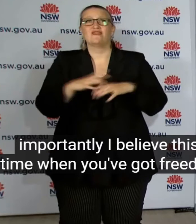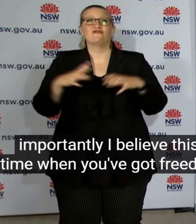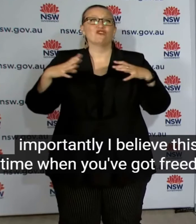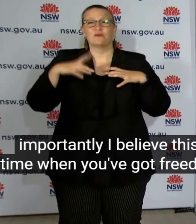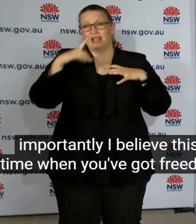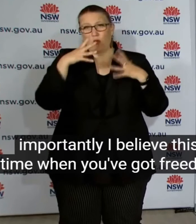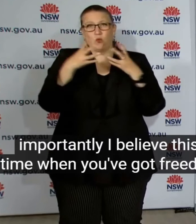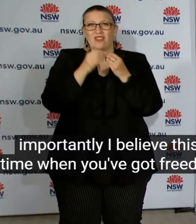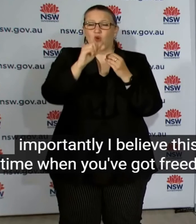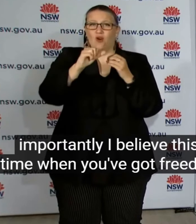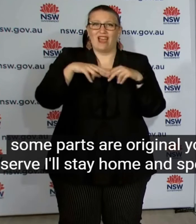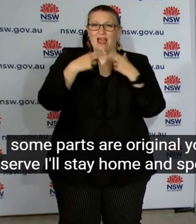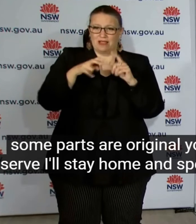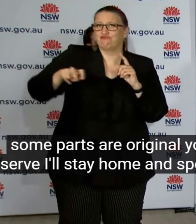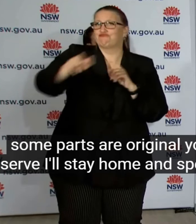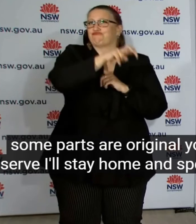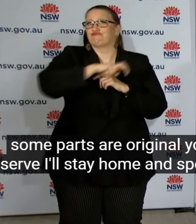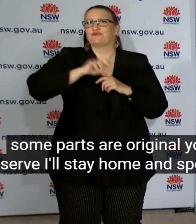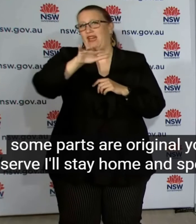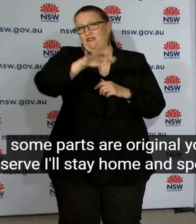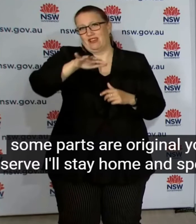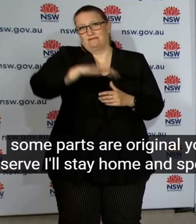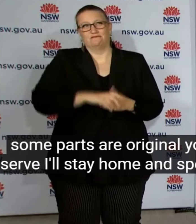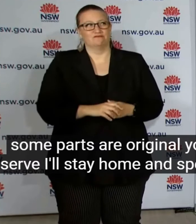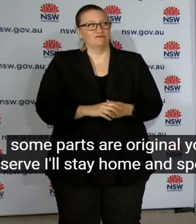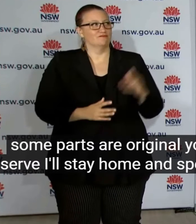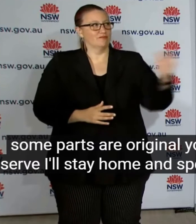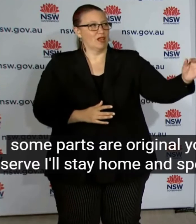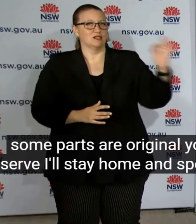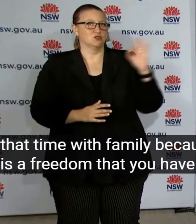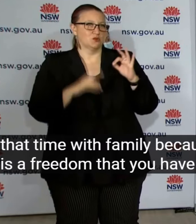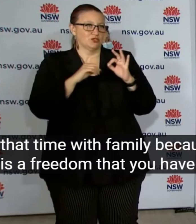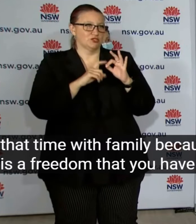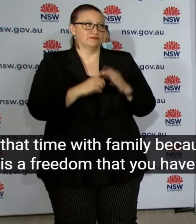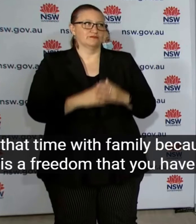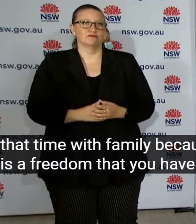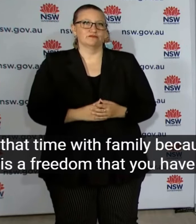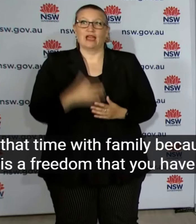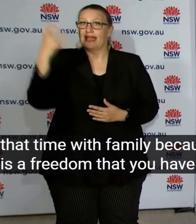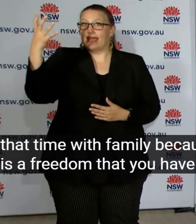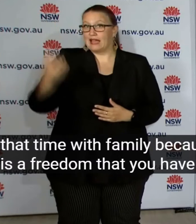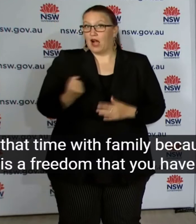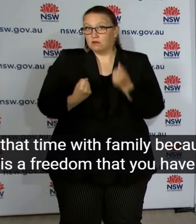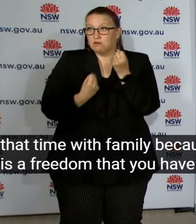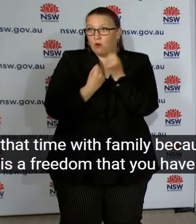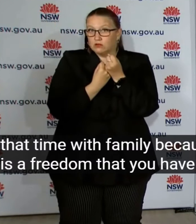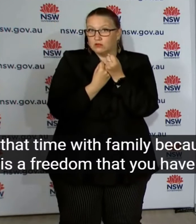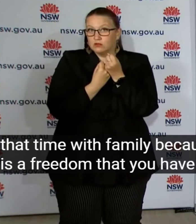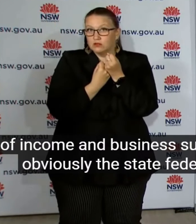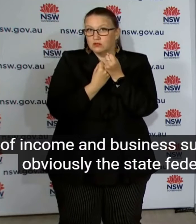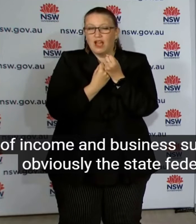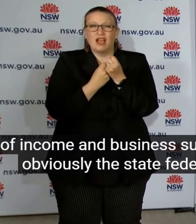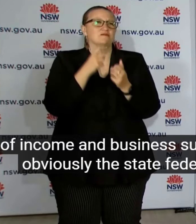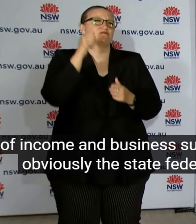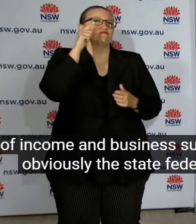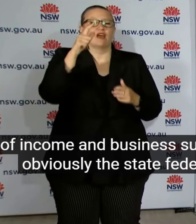have. A lot of income and business support, obviously the state-federal differences, is based on prolonged lockdown, 7 days to